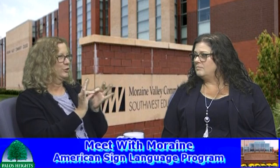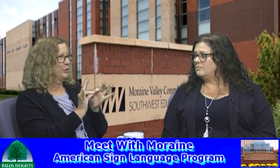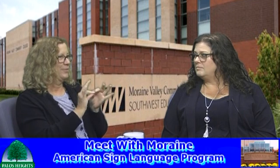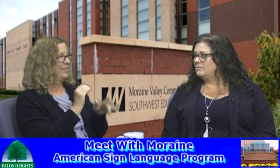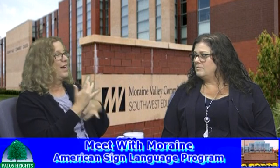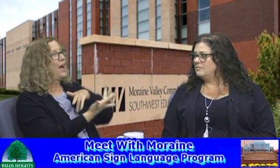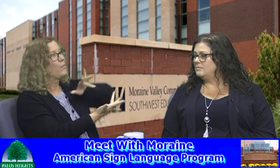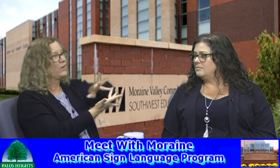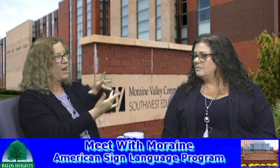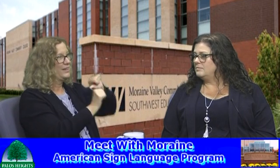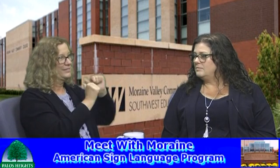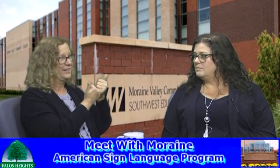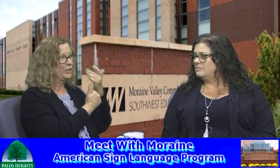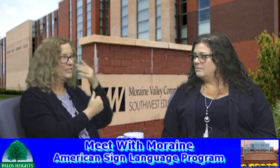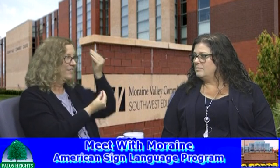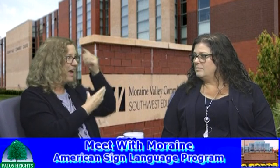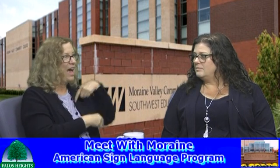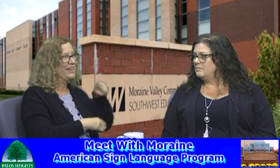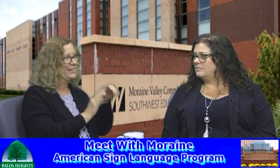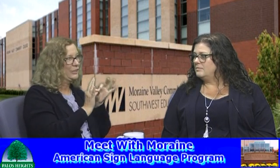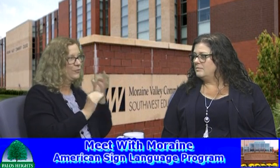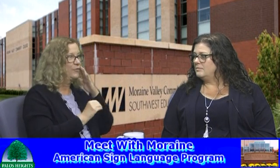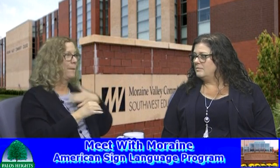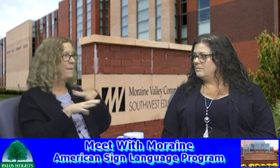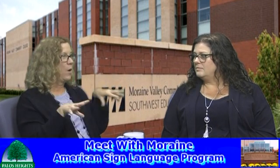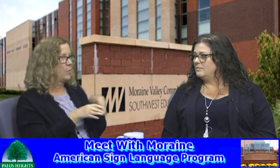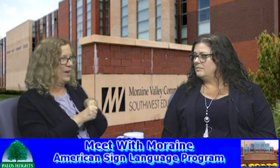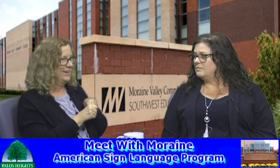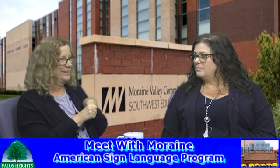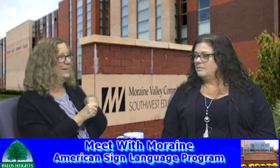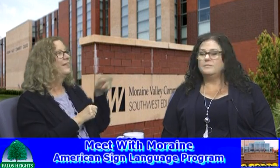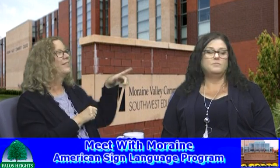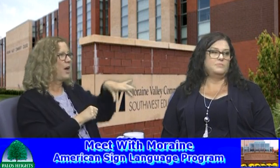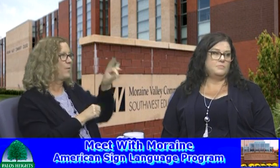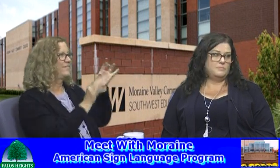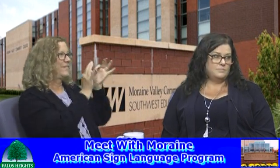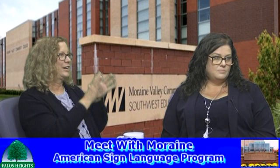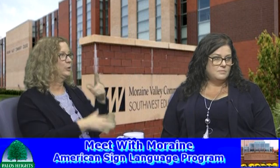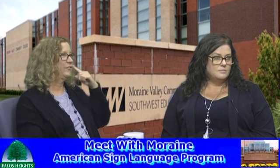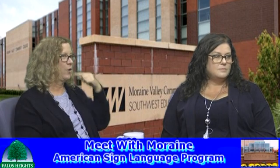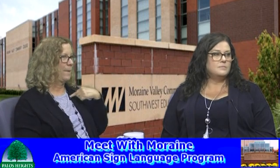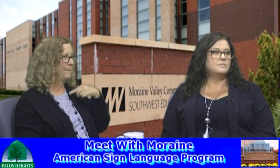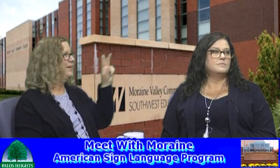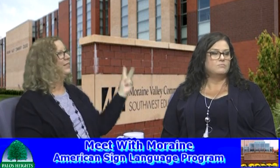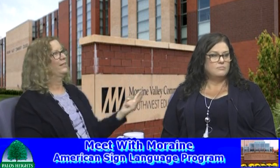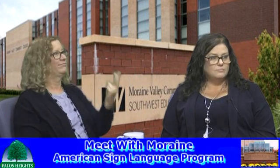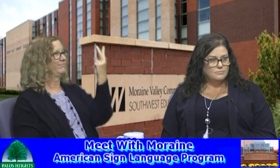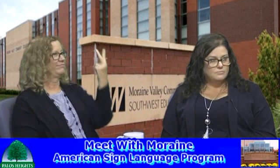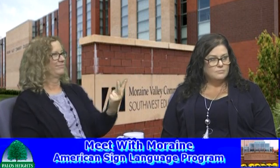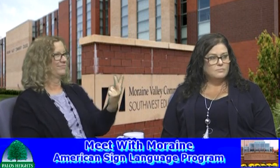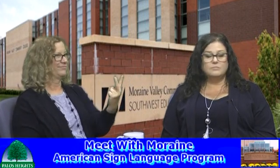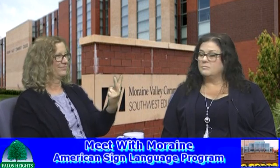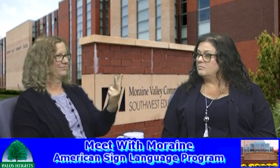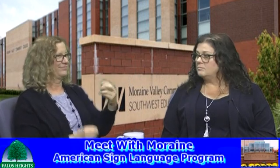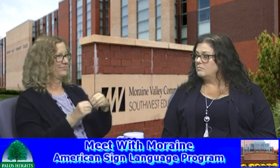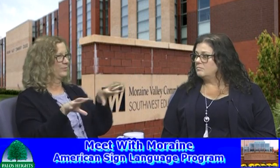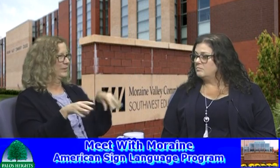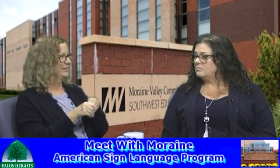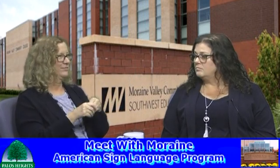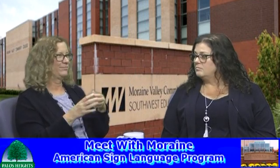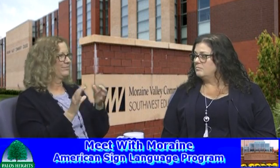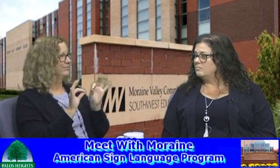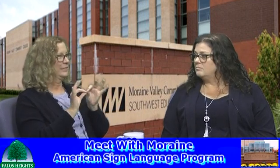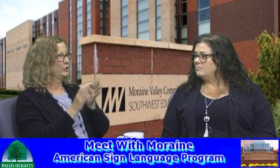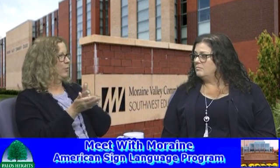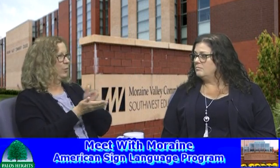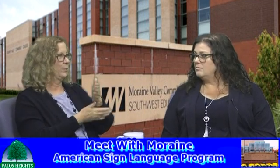I found an interpreting agency that provided interpreters, so I contacted them to find someone for my wedding. So they were able to find 2 interpreters